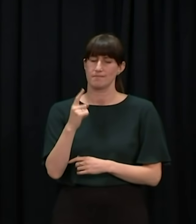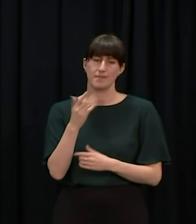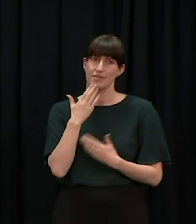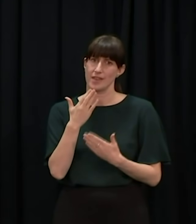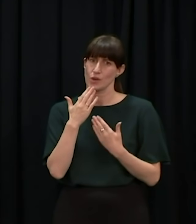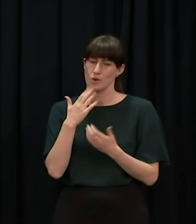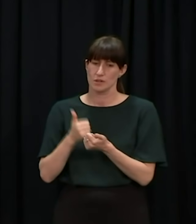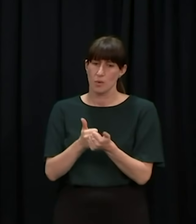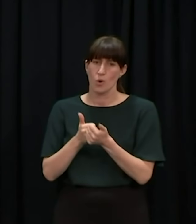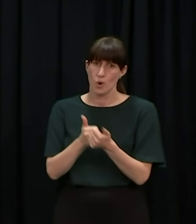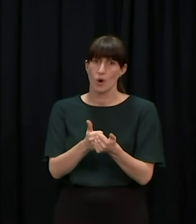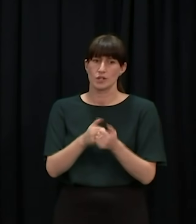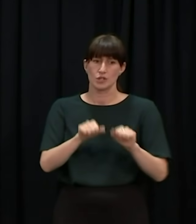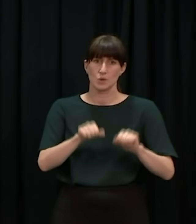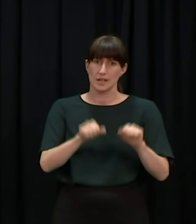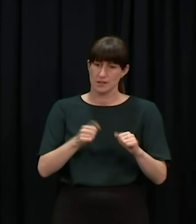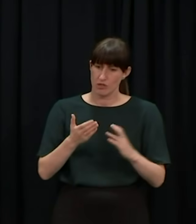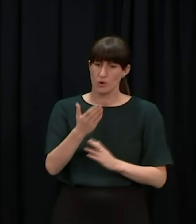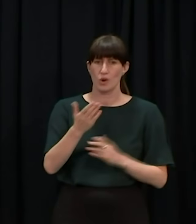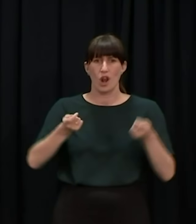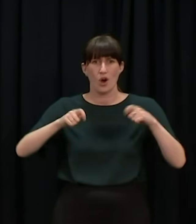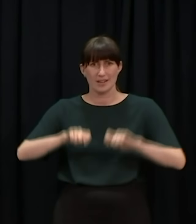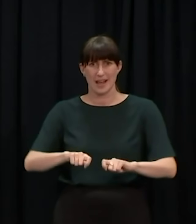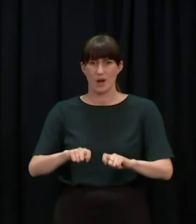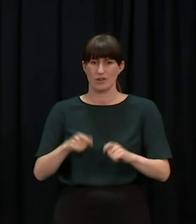students right the way through lockdowns and right the way through a very